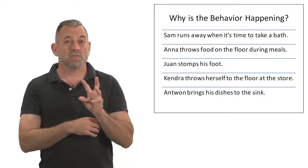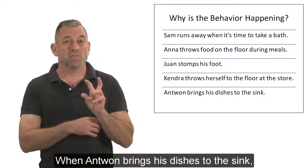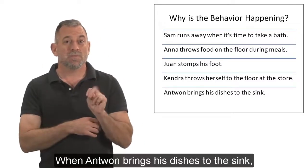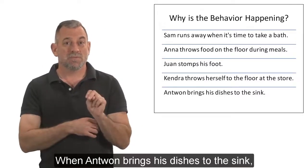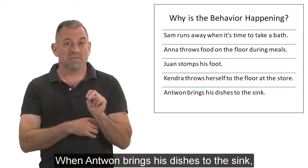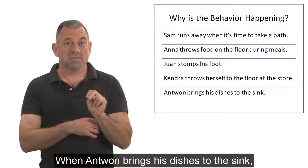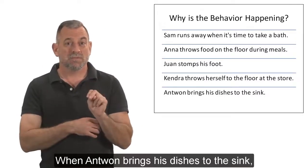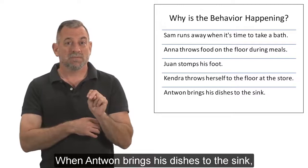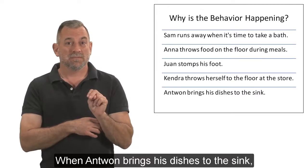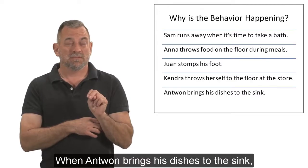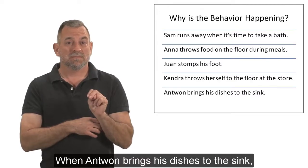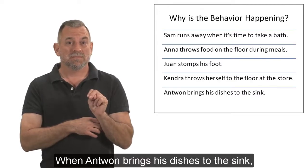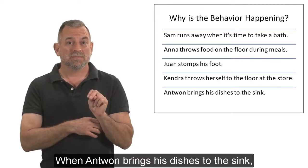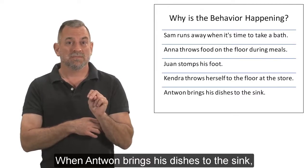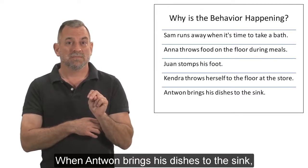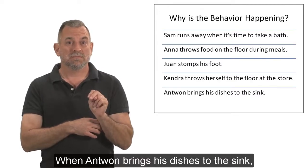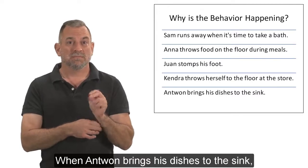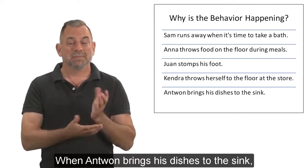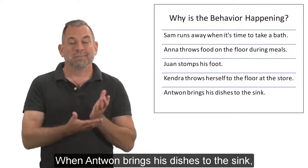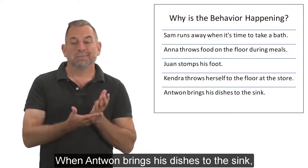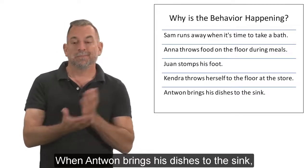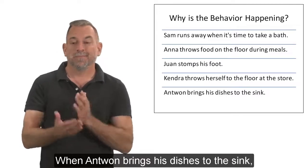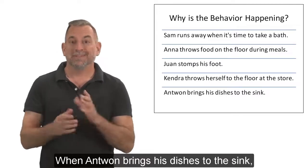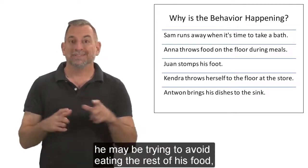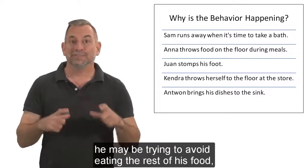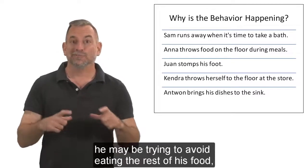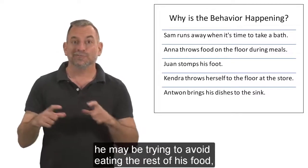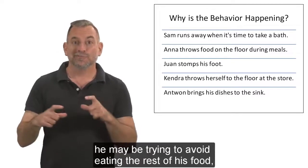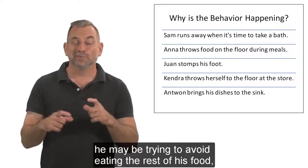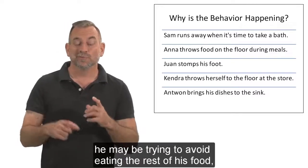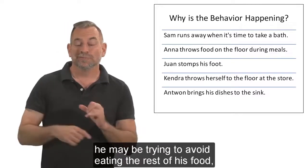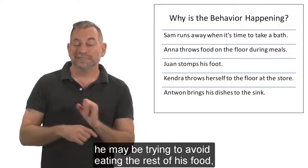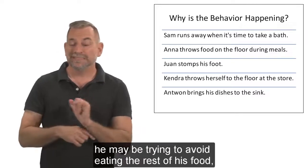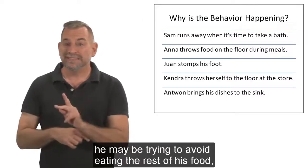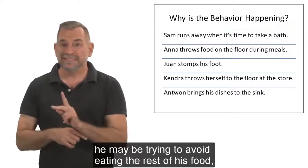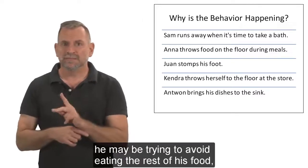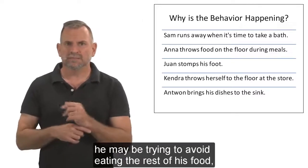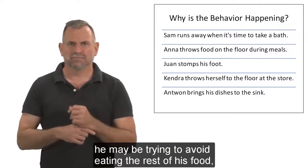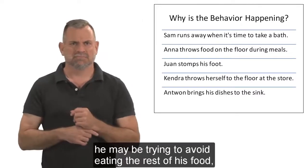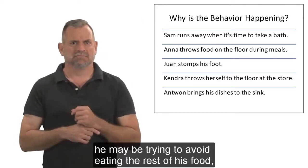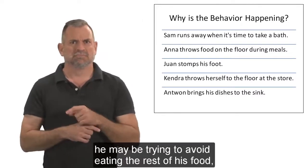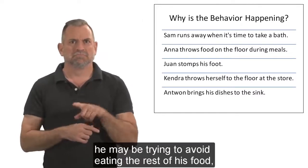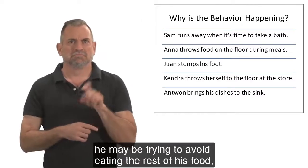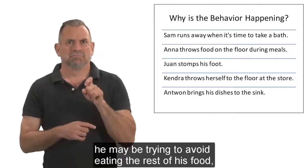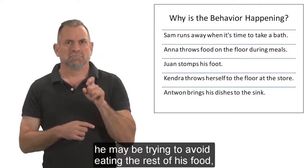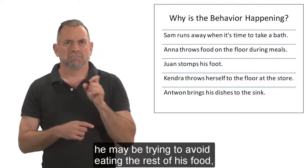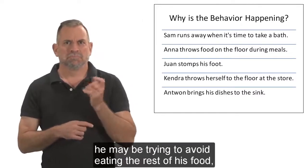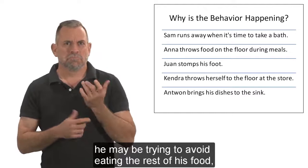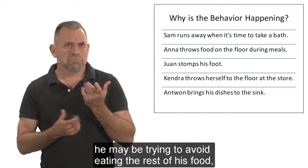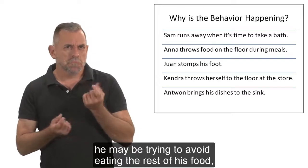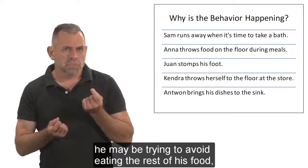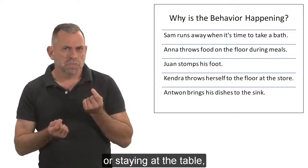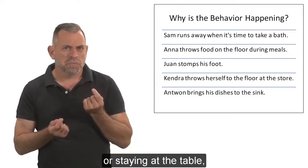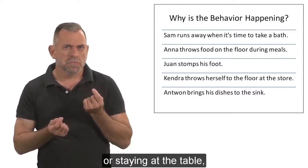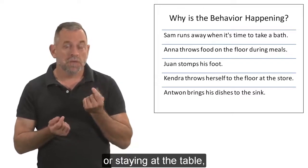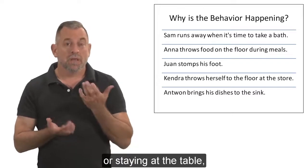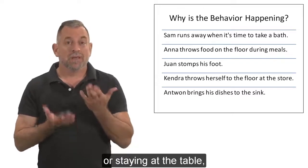When Antoine brings his dishes to the sink, he may be trying to avoid eating the rest of his food or staying at